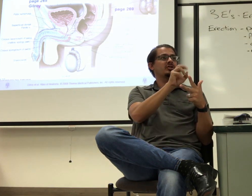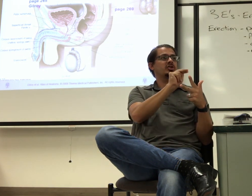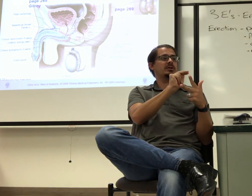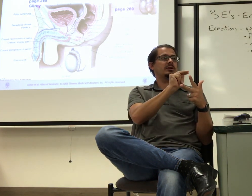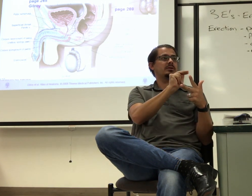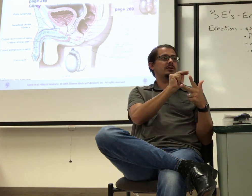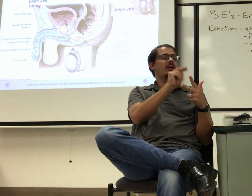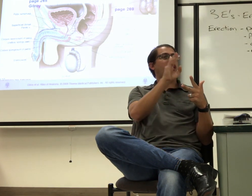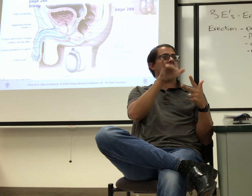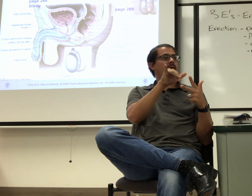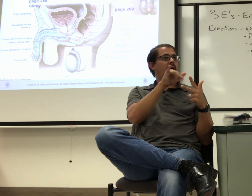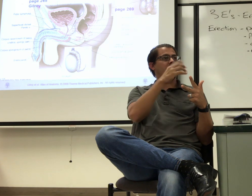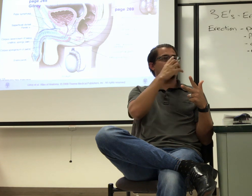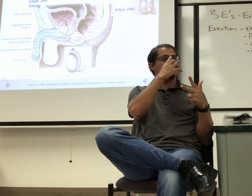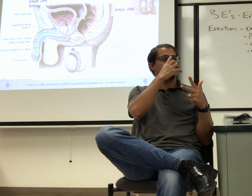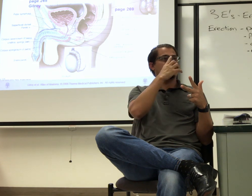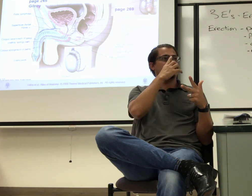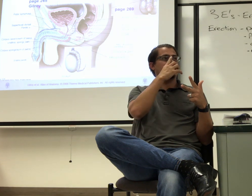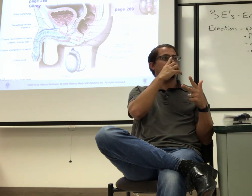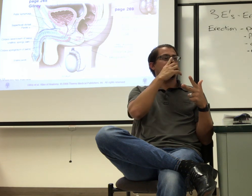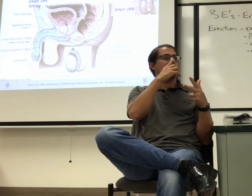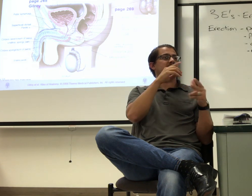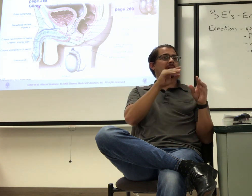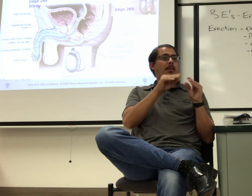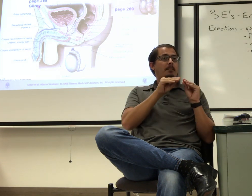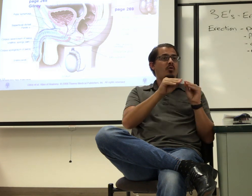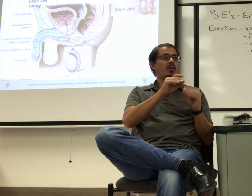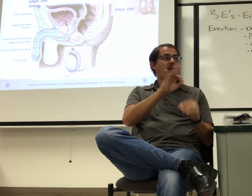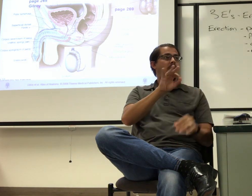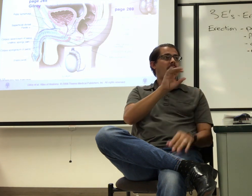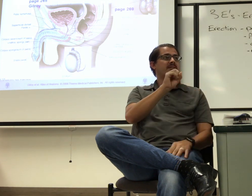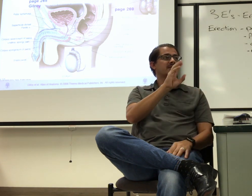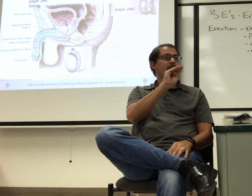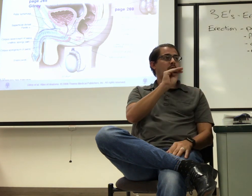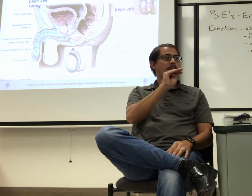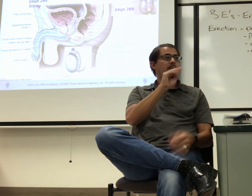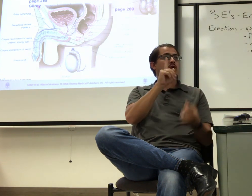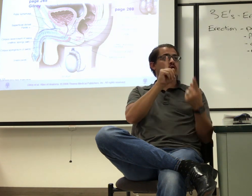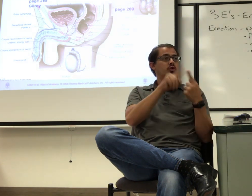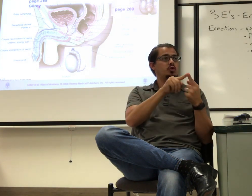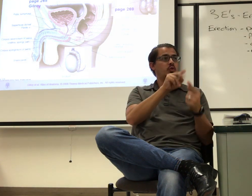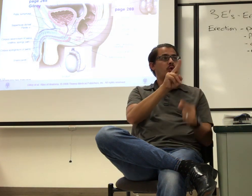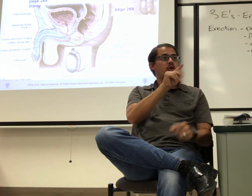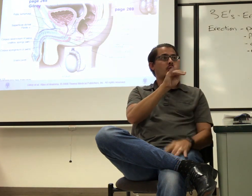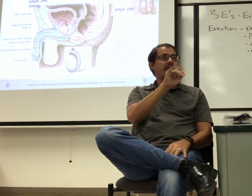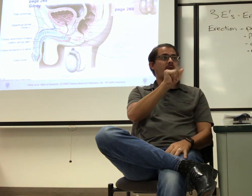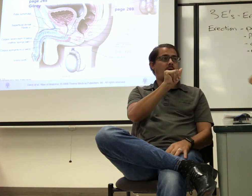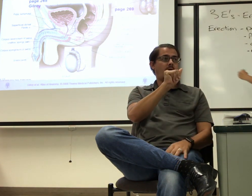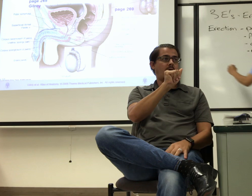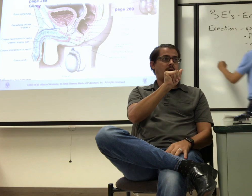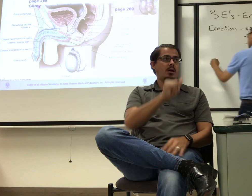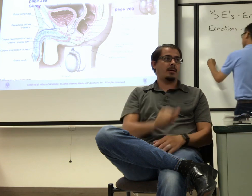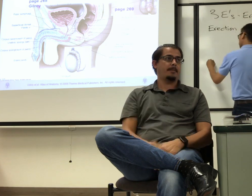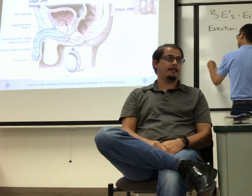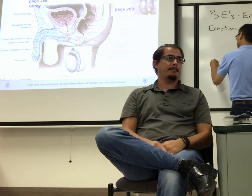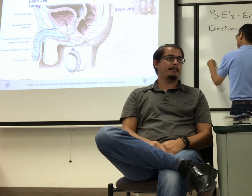where you have to, it's movement of sperm up to the urethra.